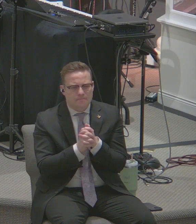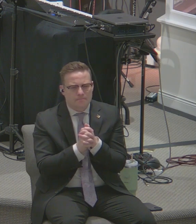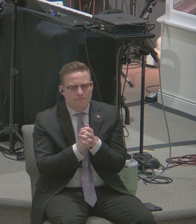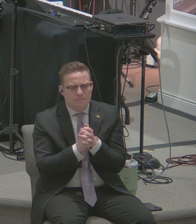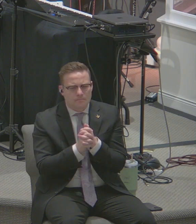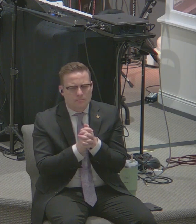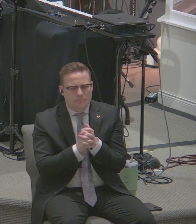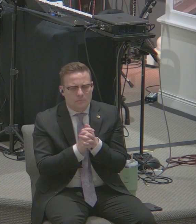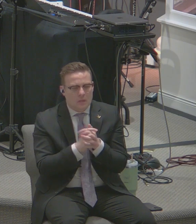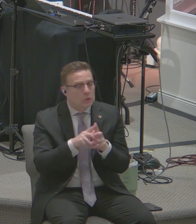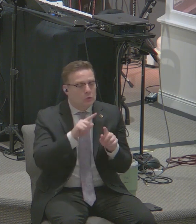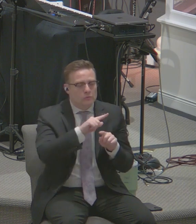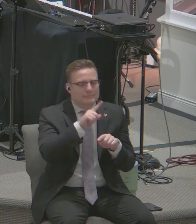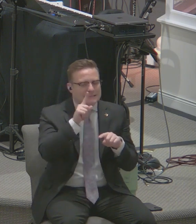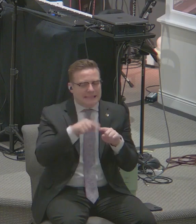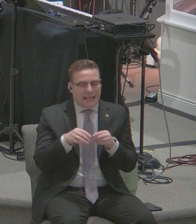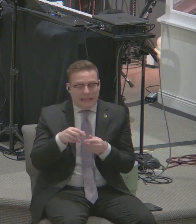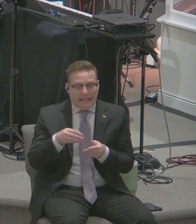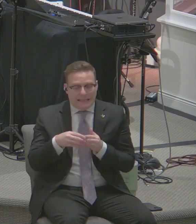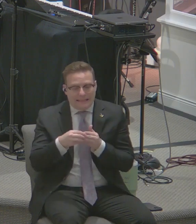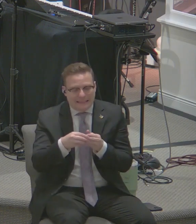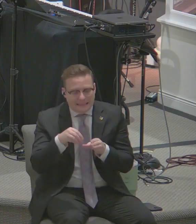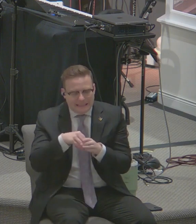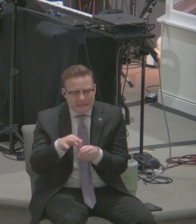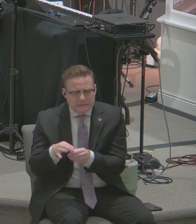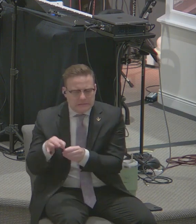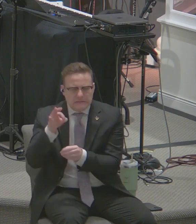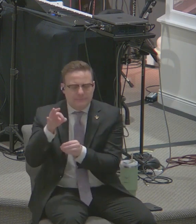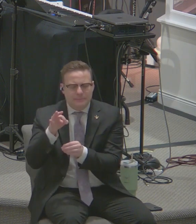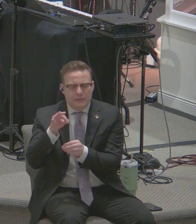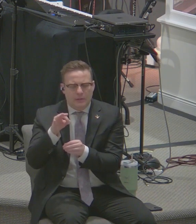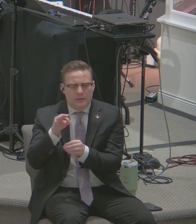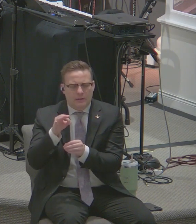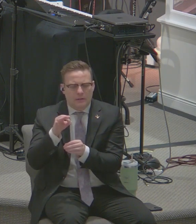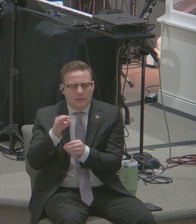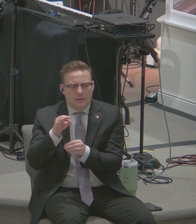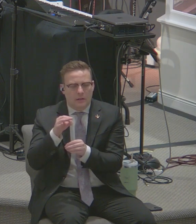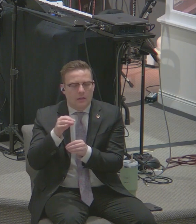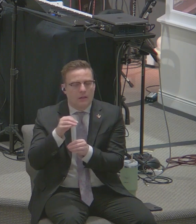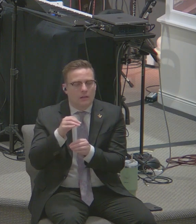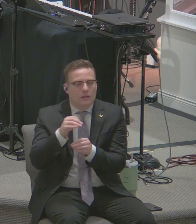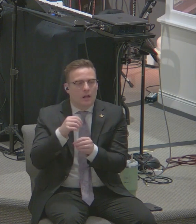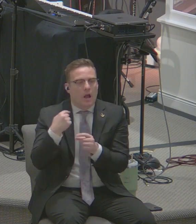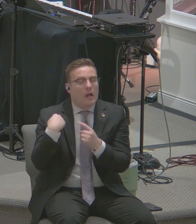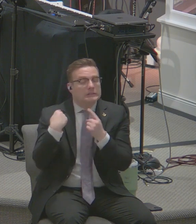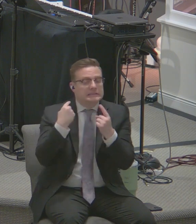You cannot be in spiritual leadership. You can't operate in any calling of God unless you're called to it.